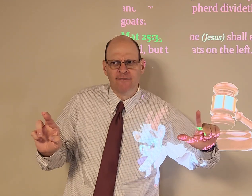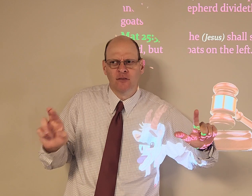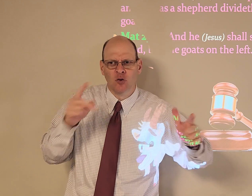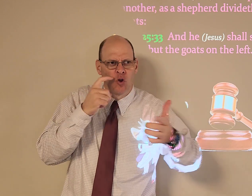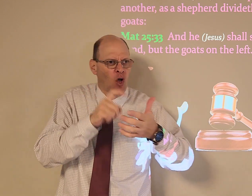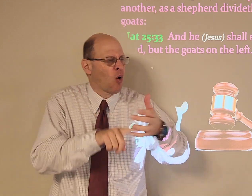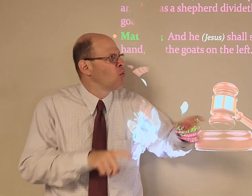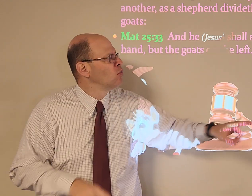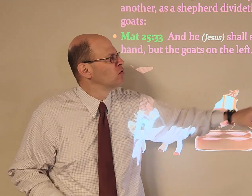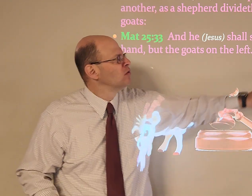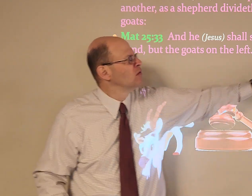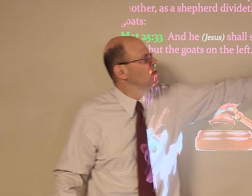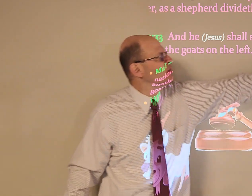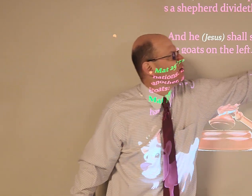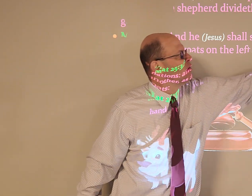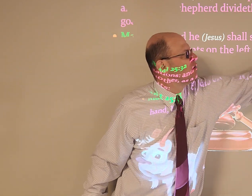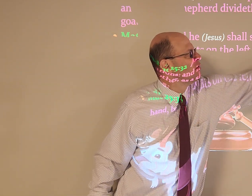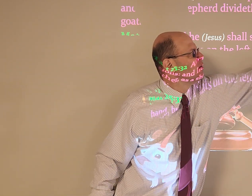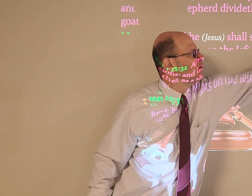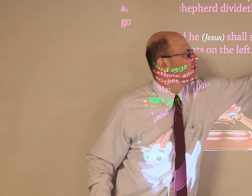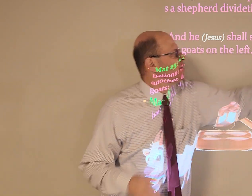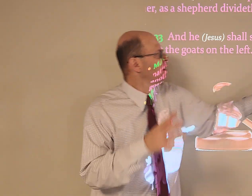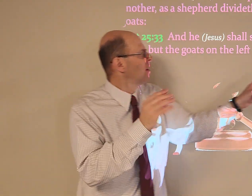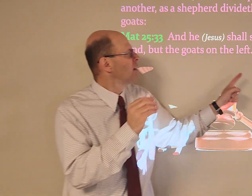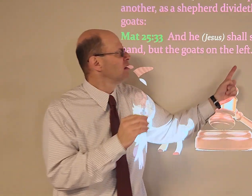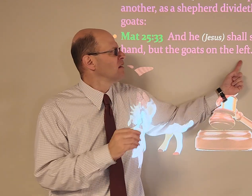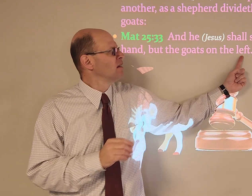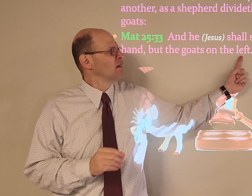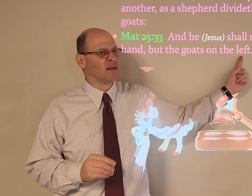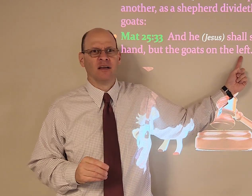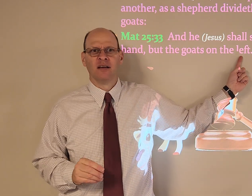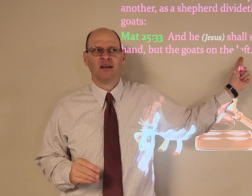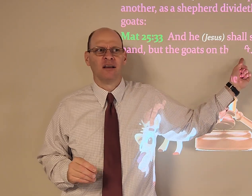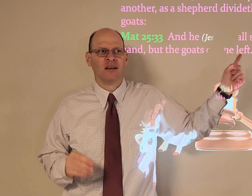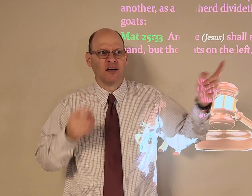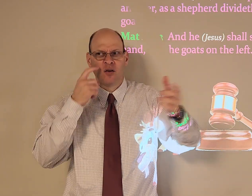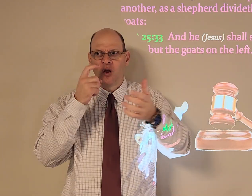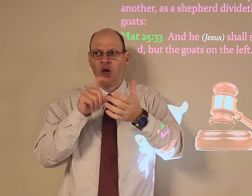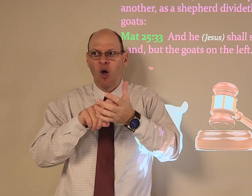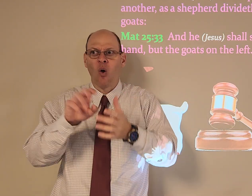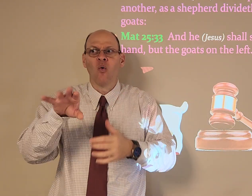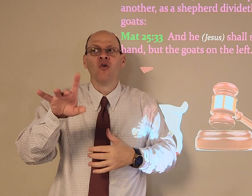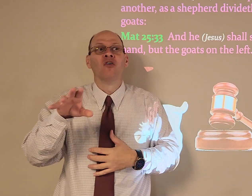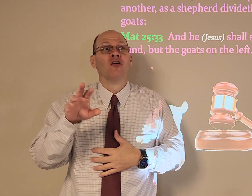You notice in scripture it talks about right and the left. You notice that?